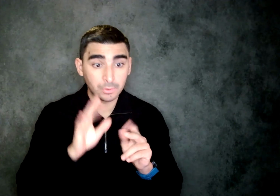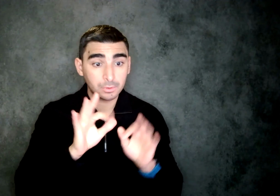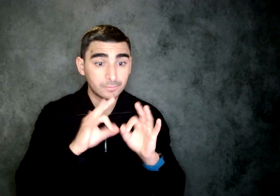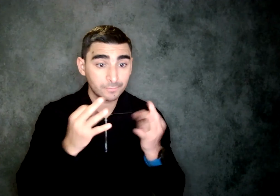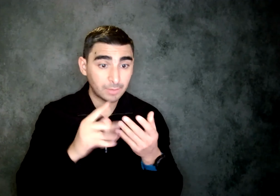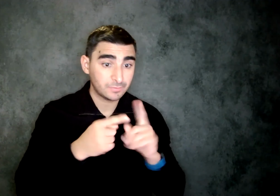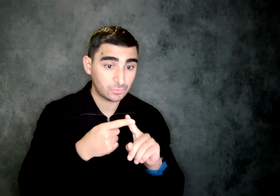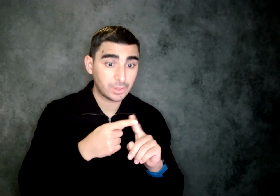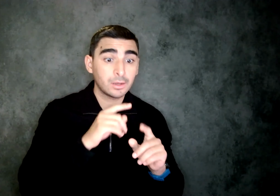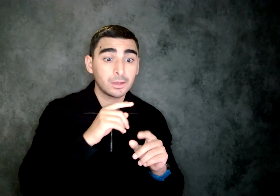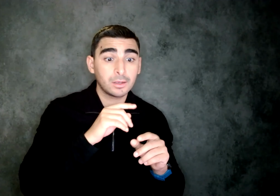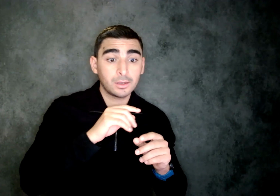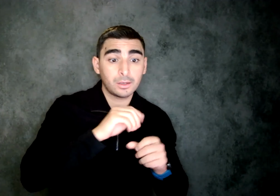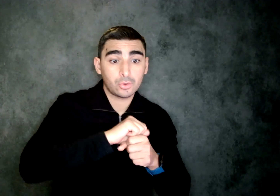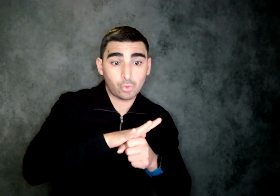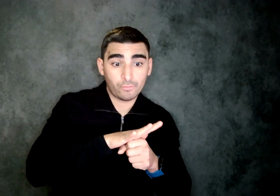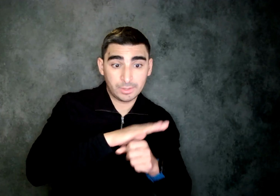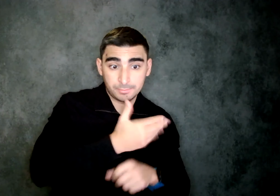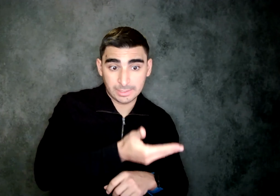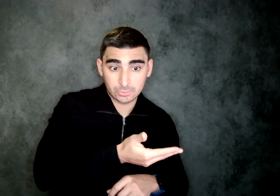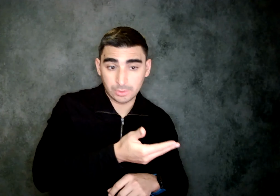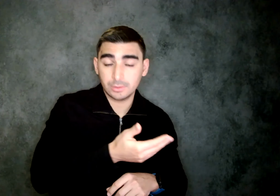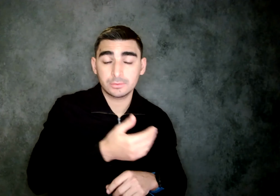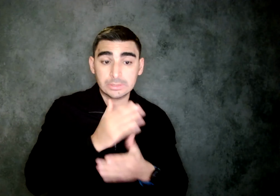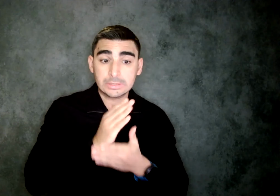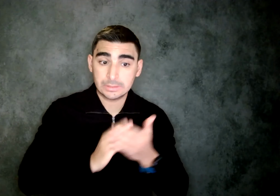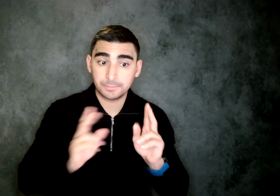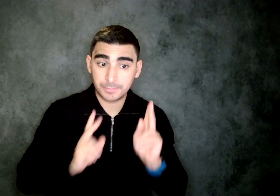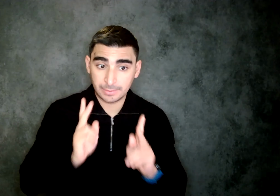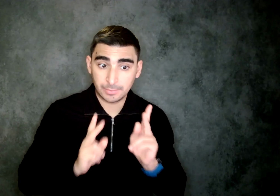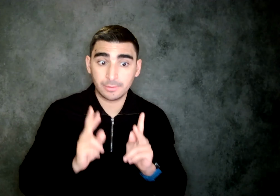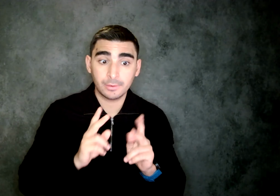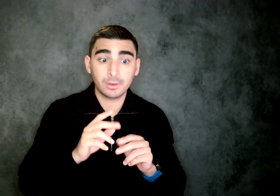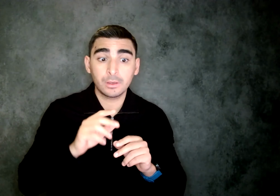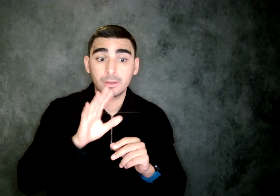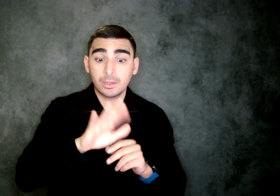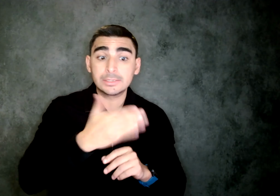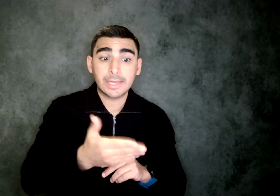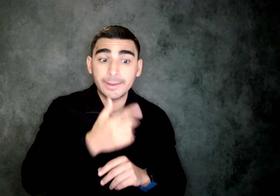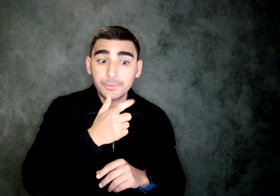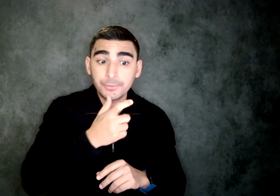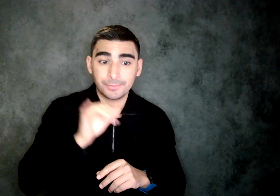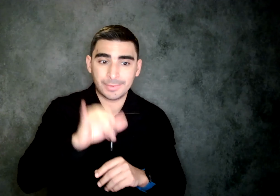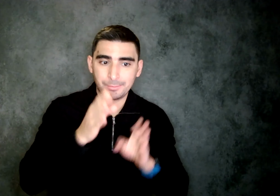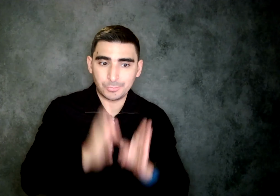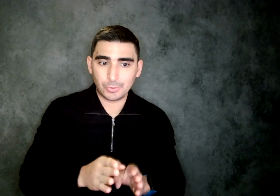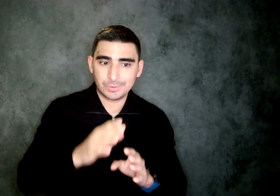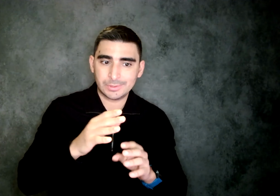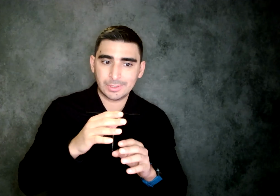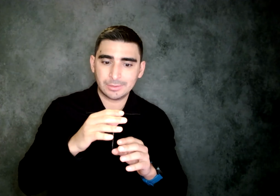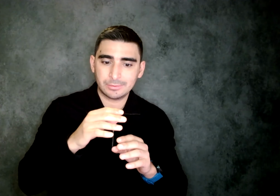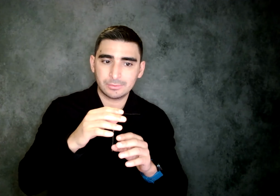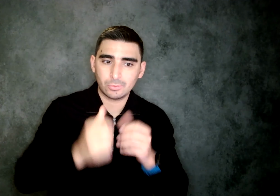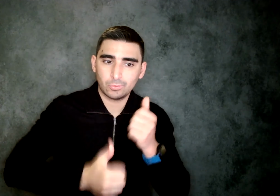have families that lost not only a loved one, but maybe the primary breadwinner. They now have to be in charge of